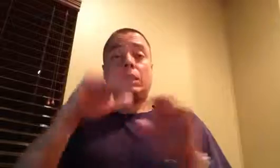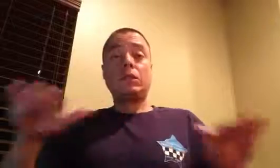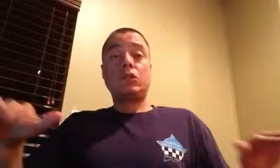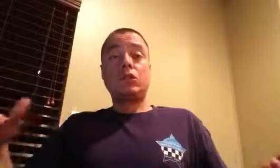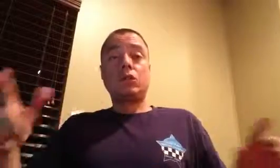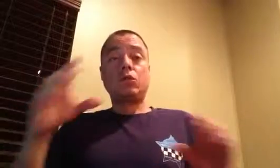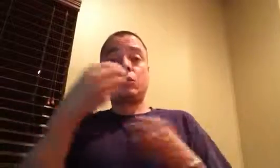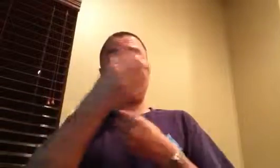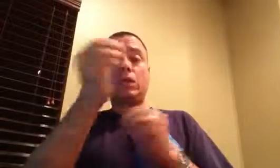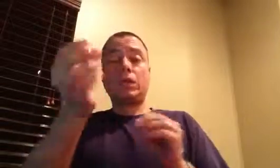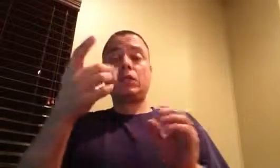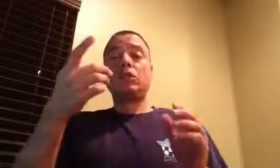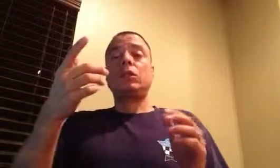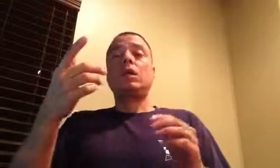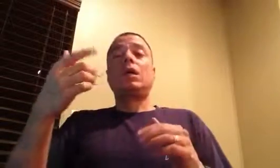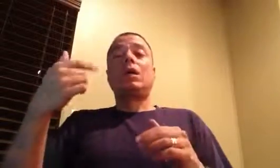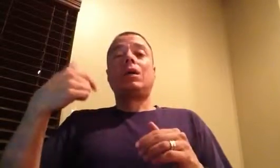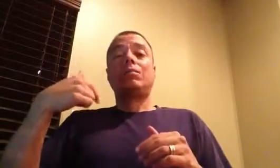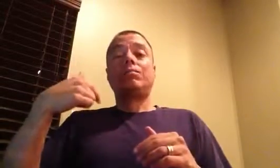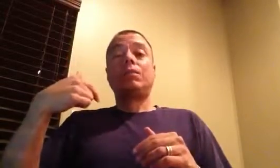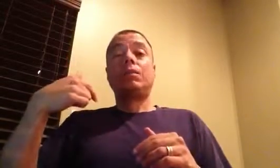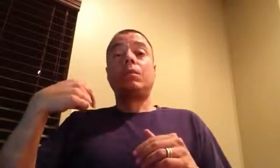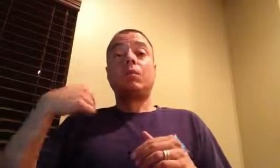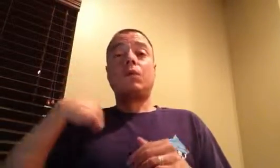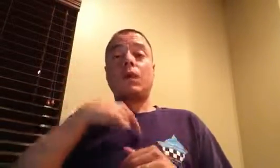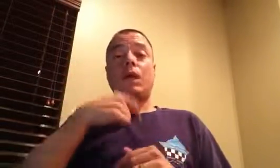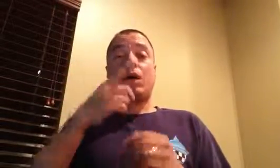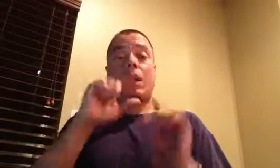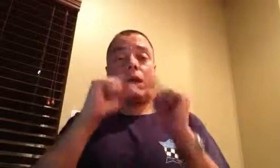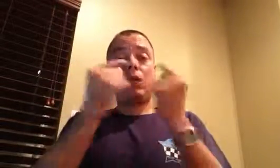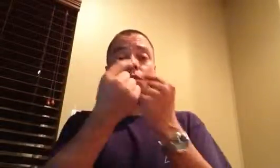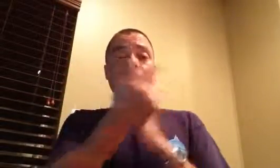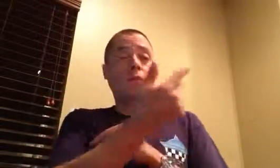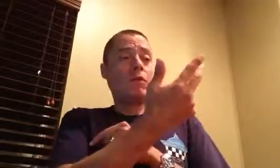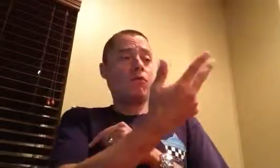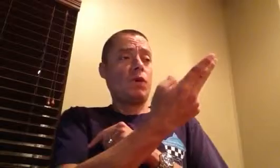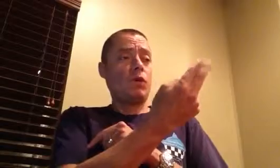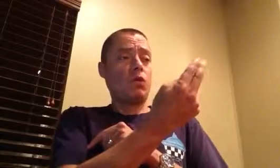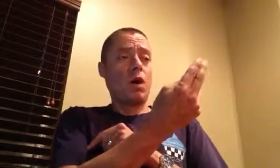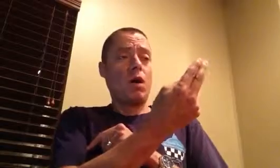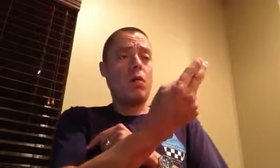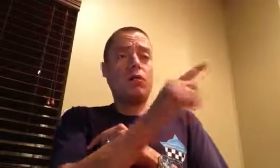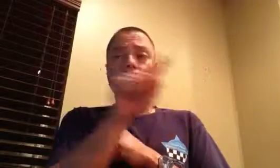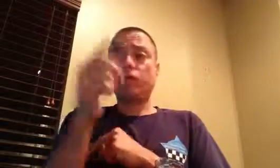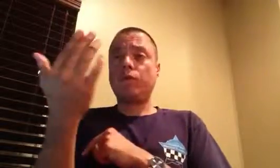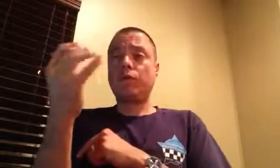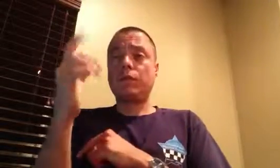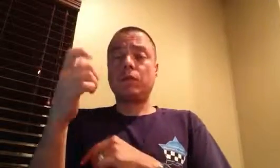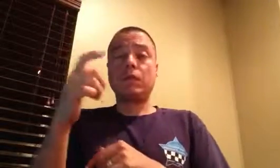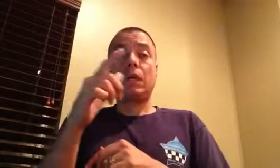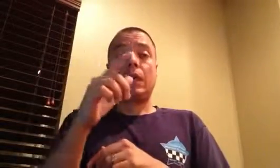year olds trying to make a difference. Vanessa Setti, Morgan Geisler, Michelle Quig, and me.